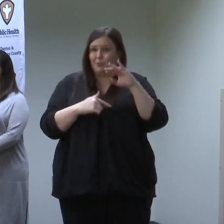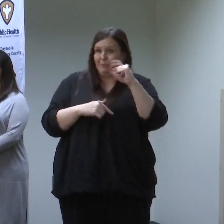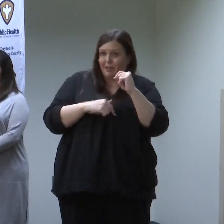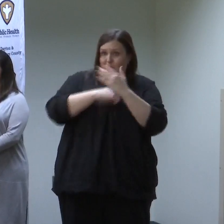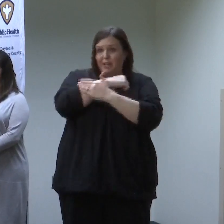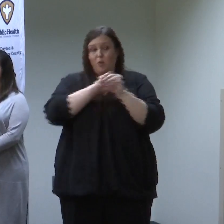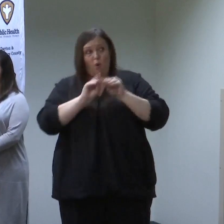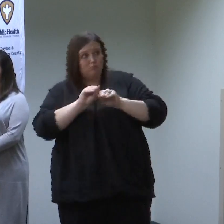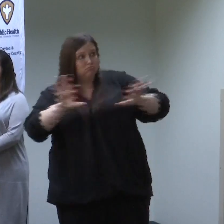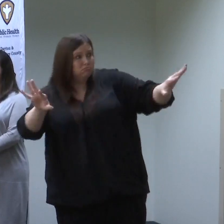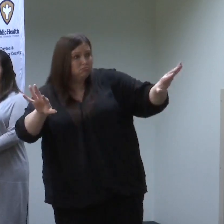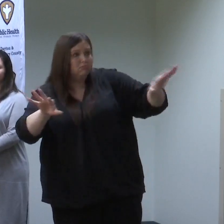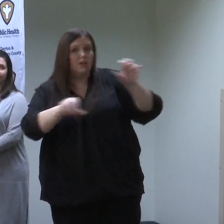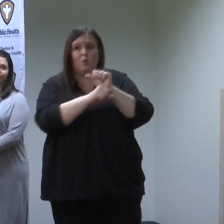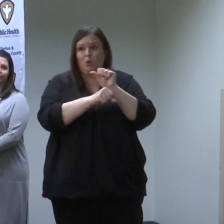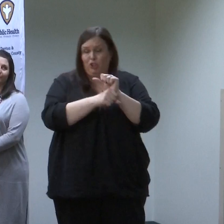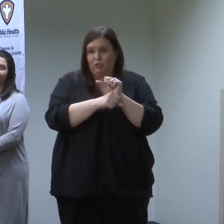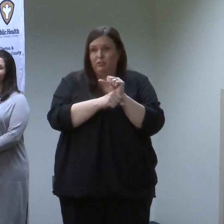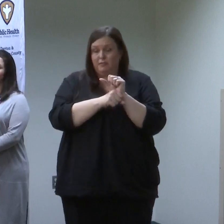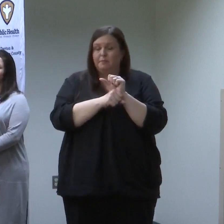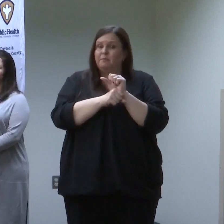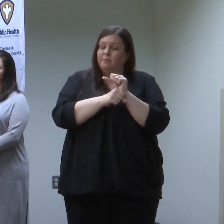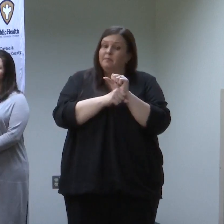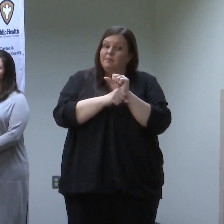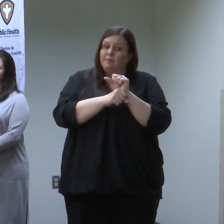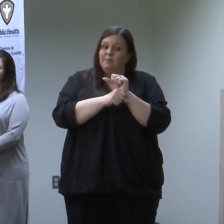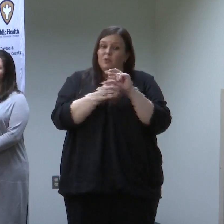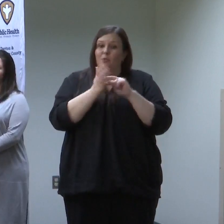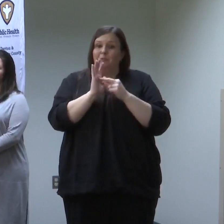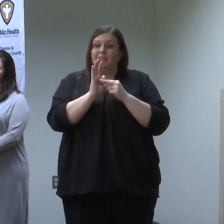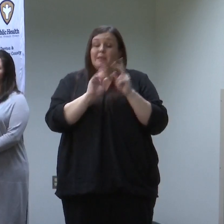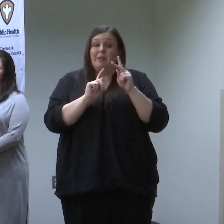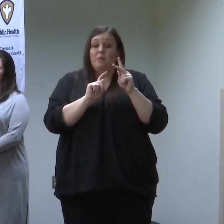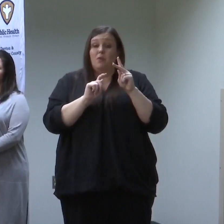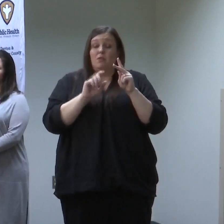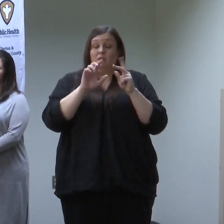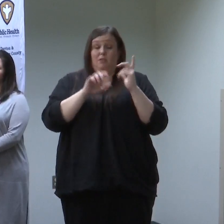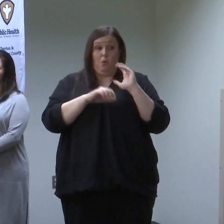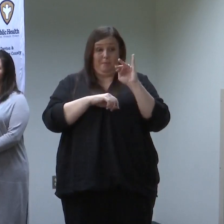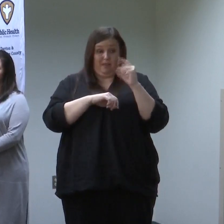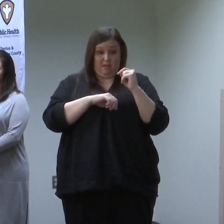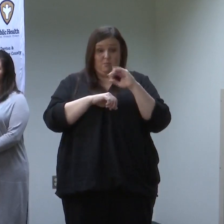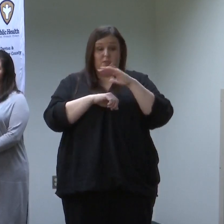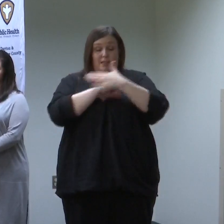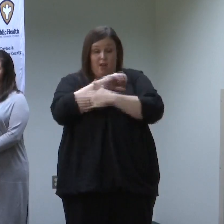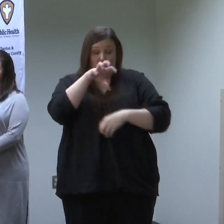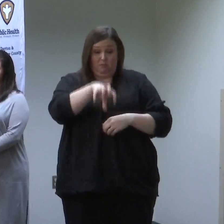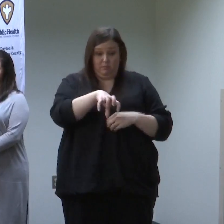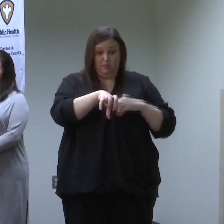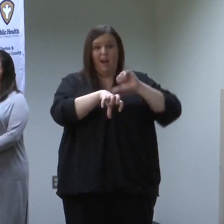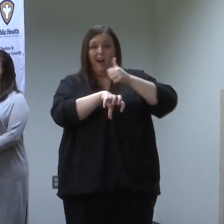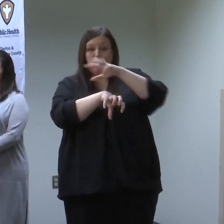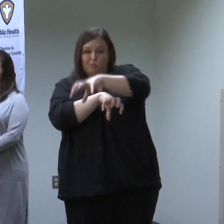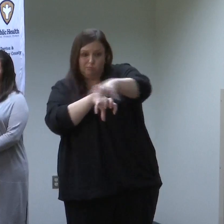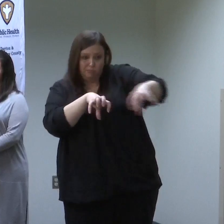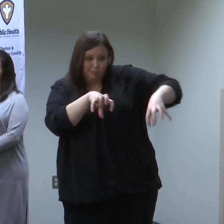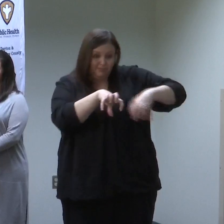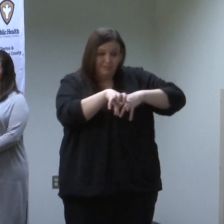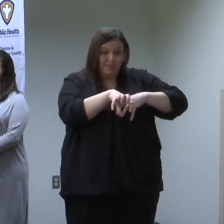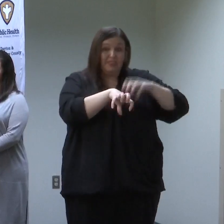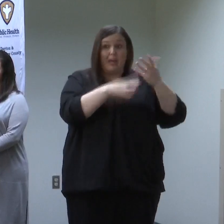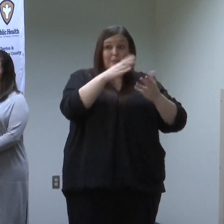or out of Montgomery County for work. So that as we get cases around the county, we're going to have people that are coming here for their physician, that they